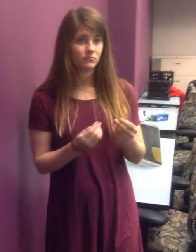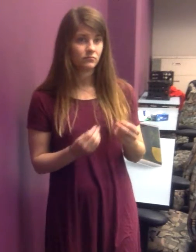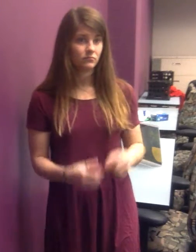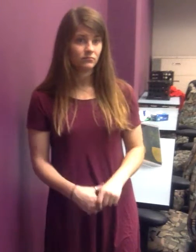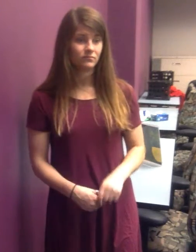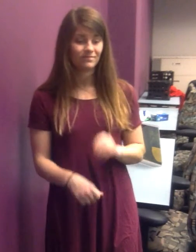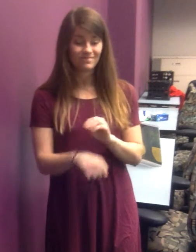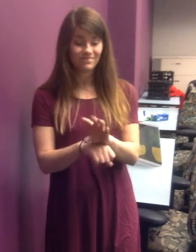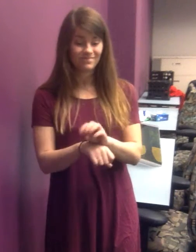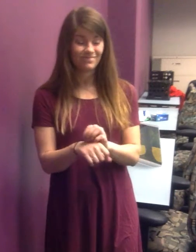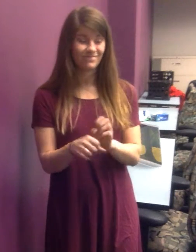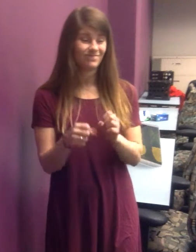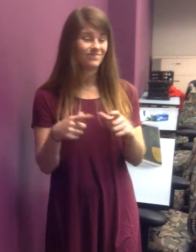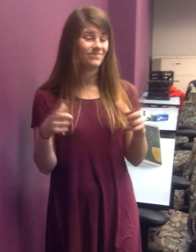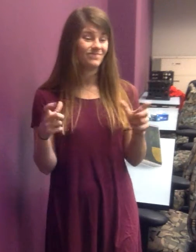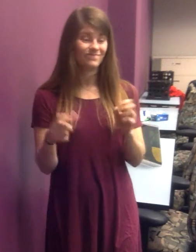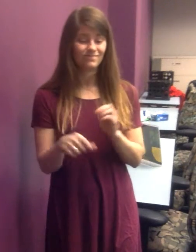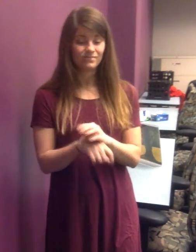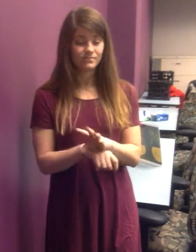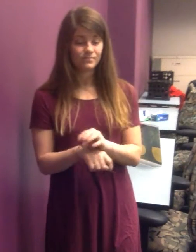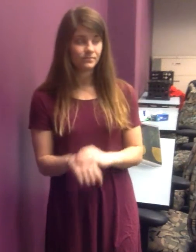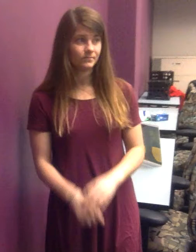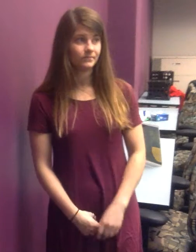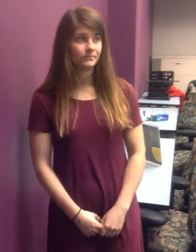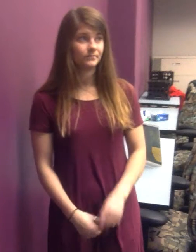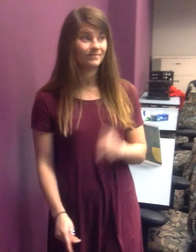gun-shy because they're afraid of having those amounts of money spent against them.